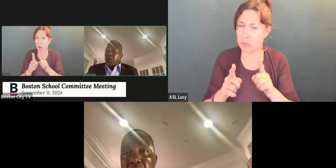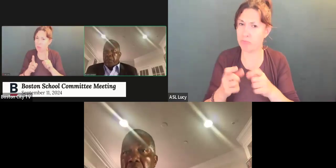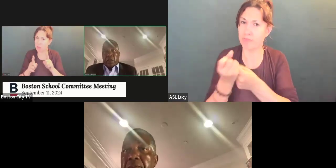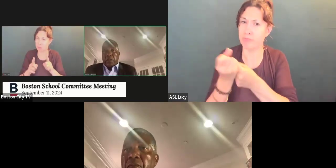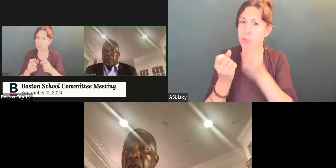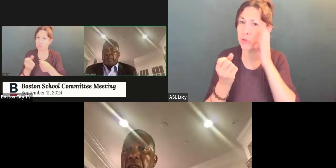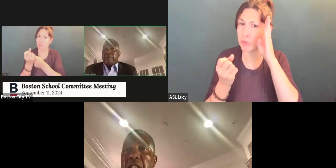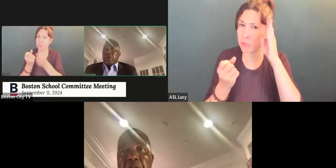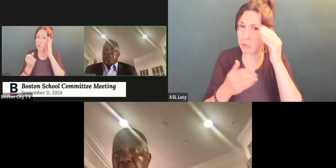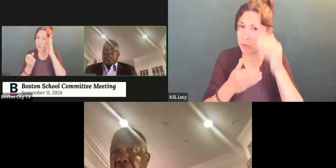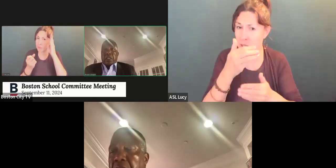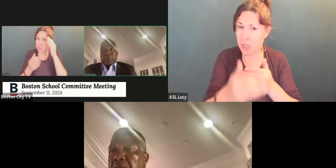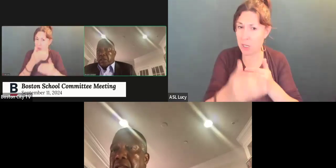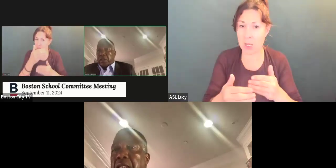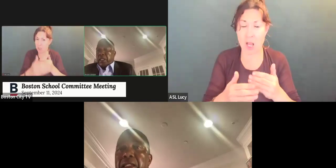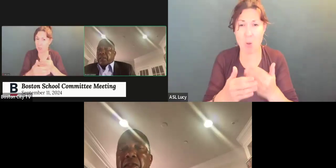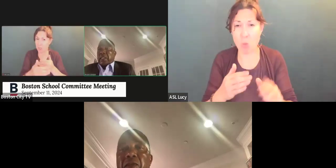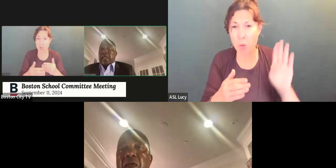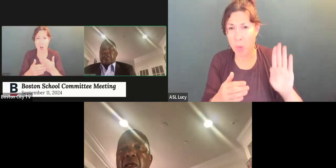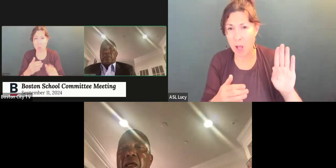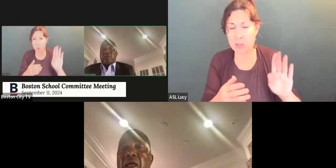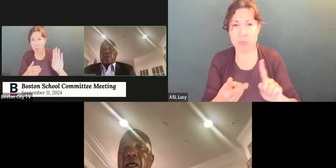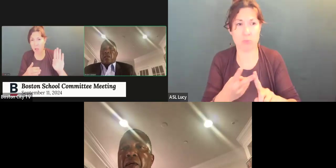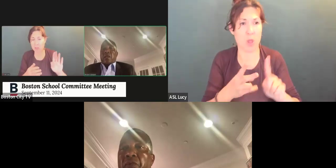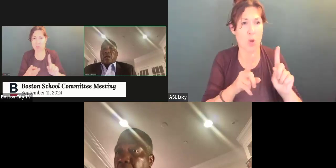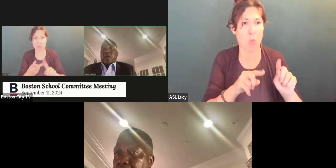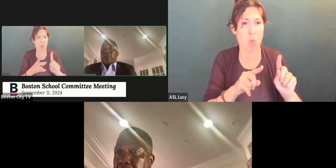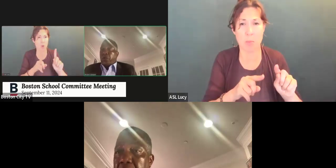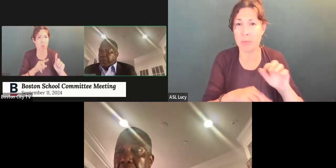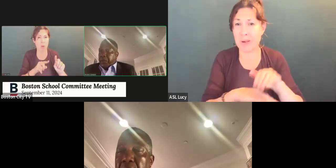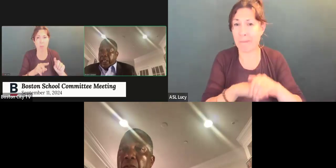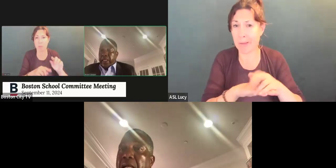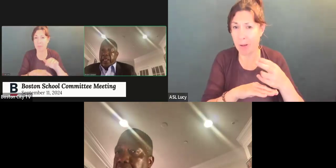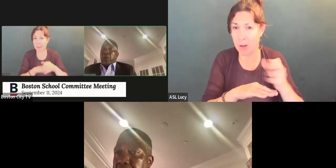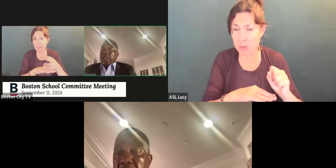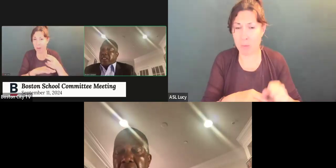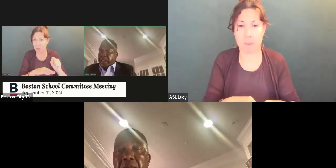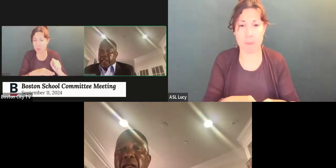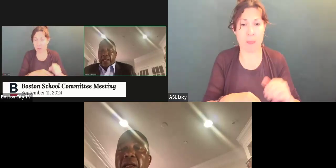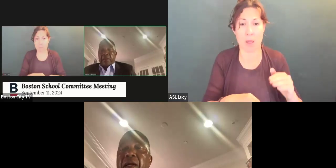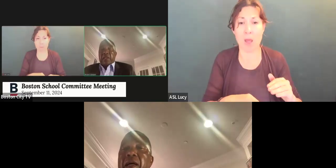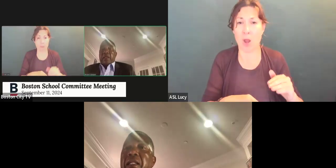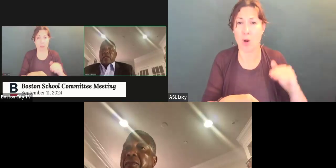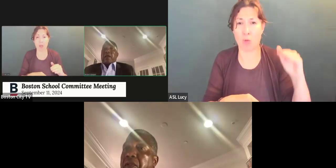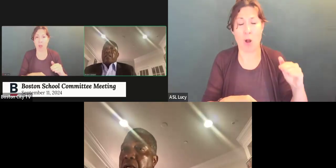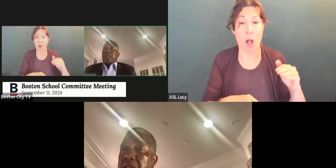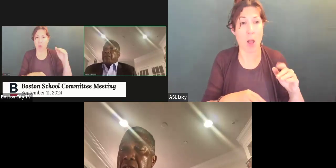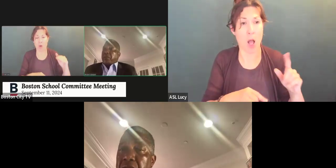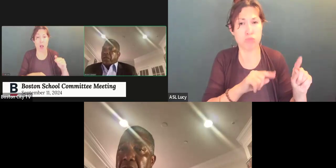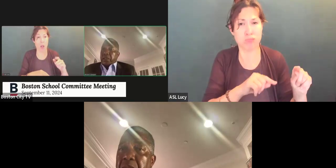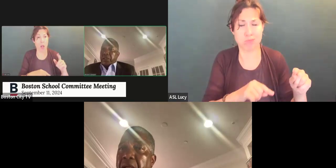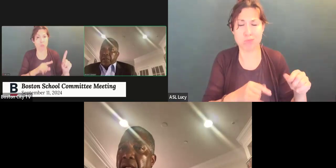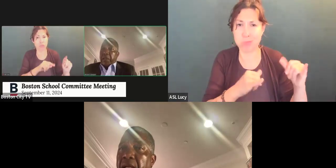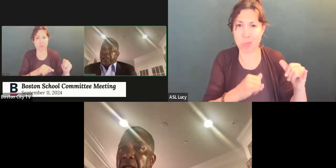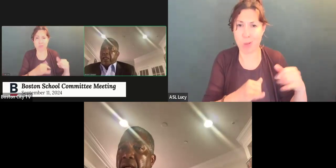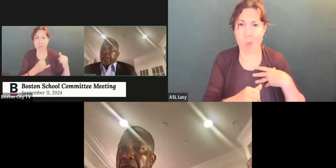in Boston, attended Boston English High School, grew up playing in White Stadium, lived across the